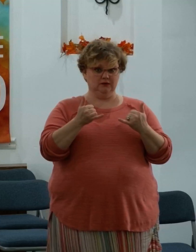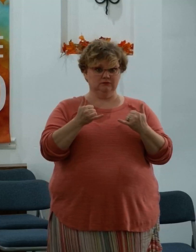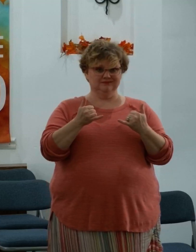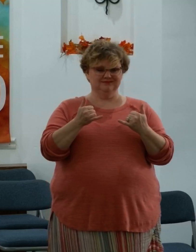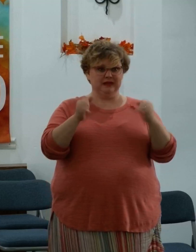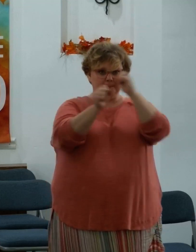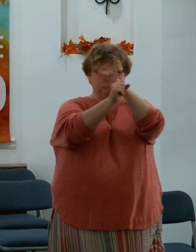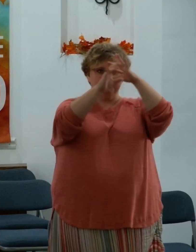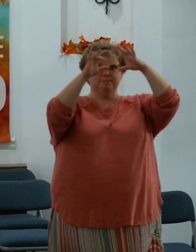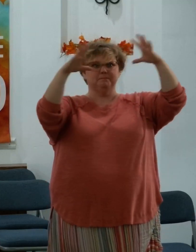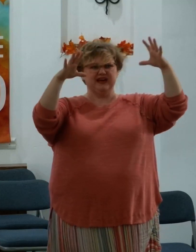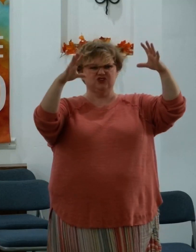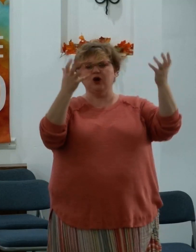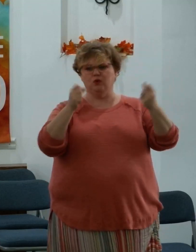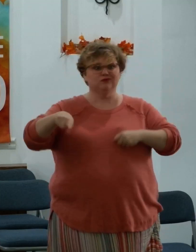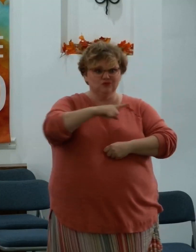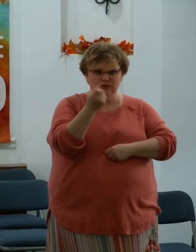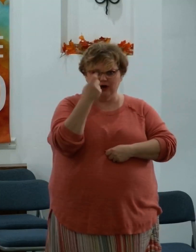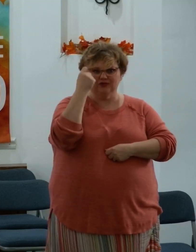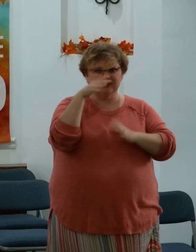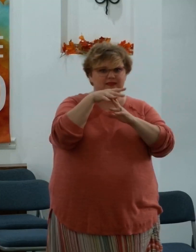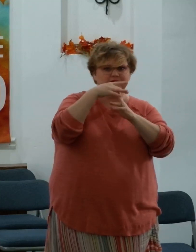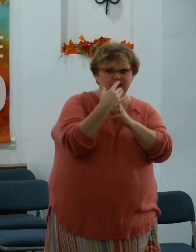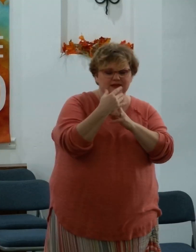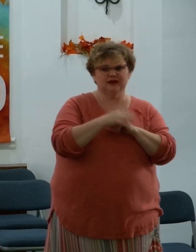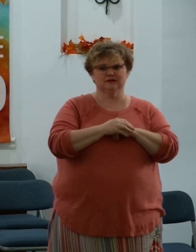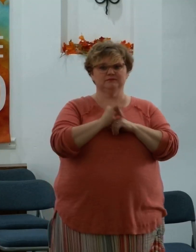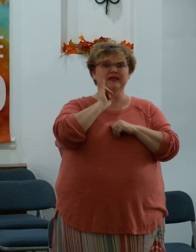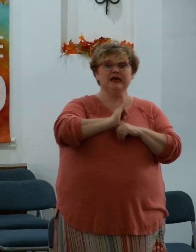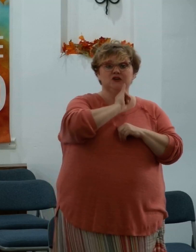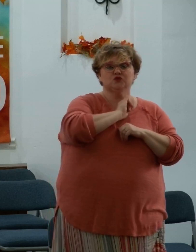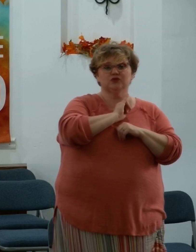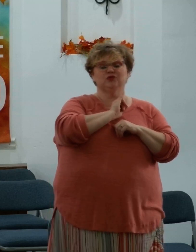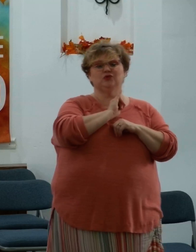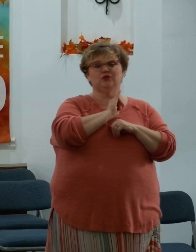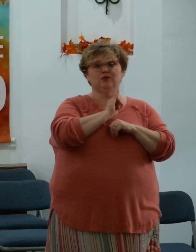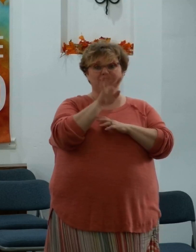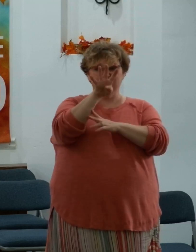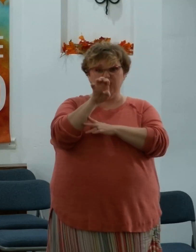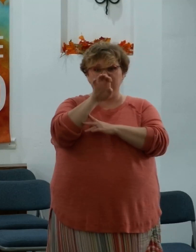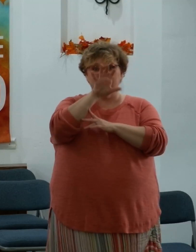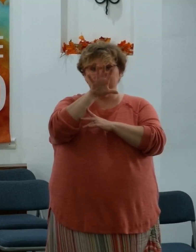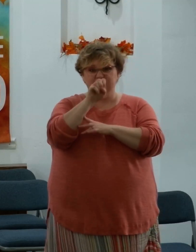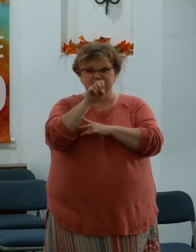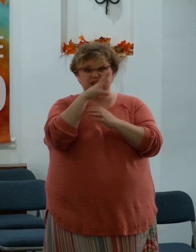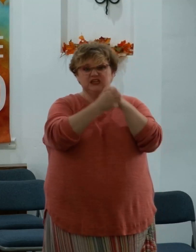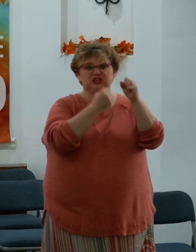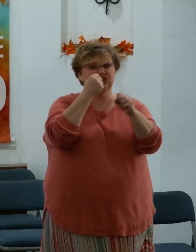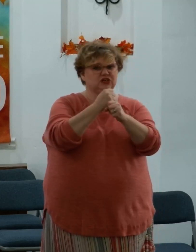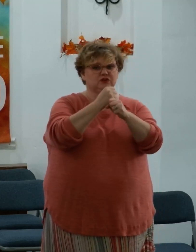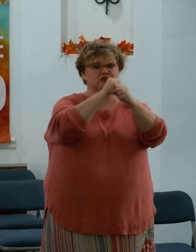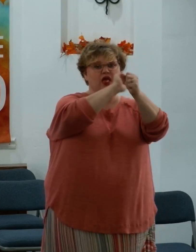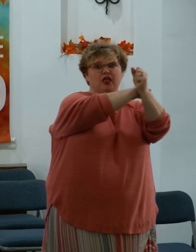you. Let me get you in the context. The nation of Israel has just spent 450 years as slaves in